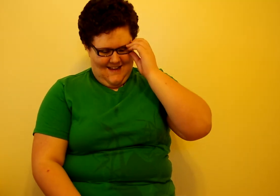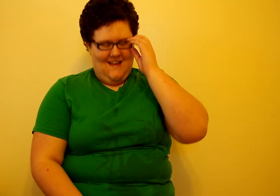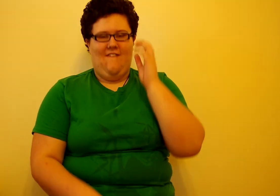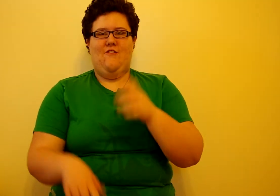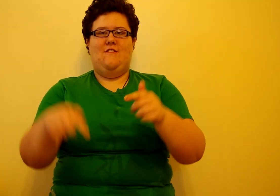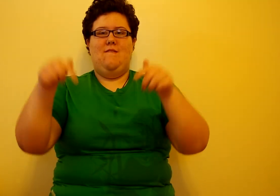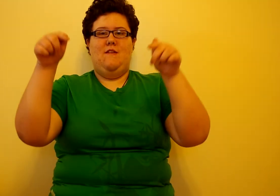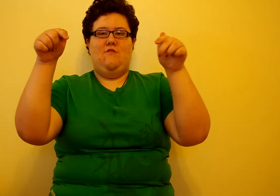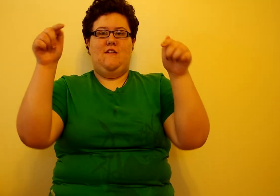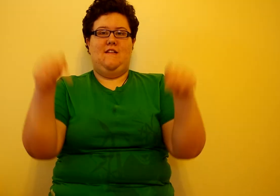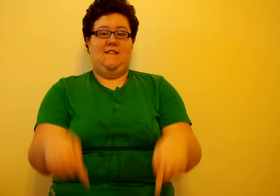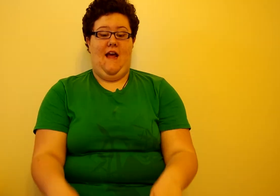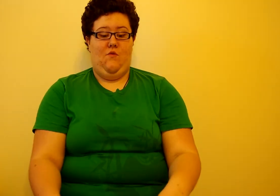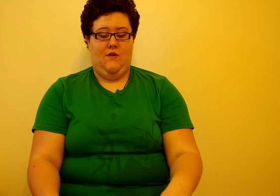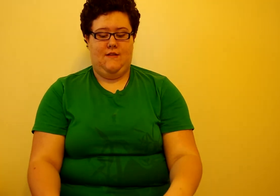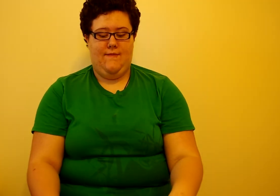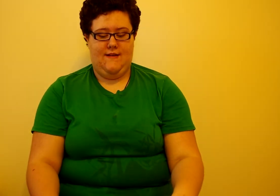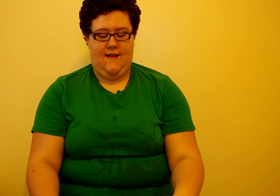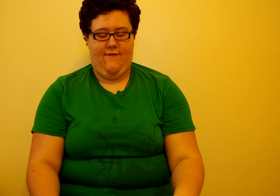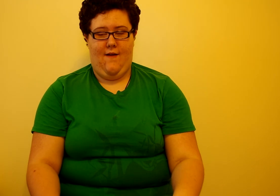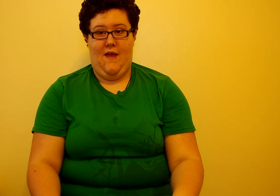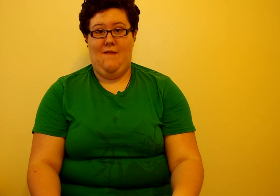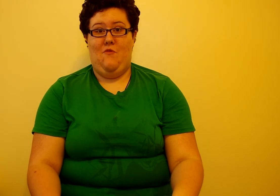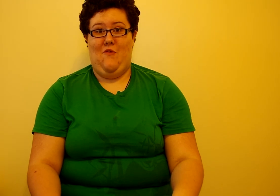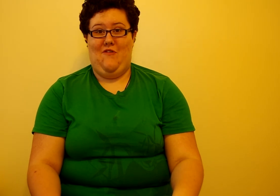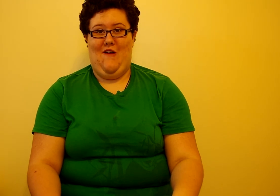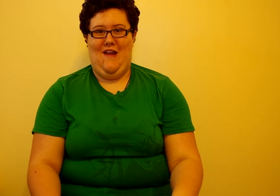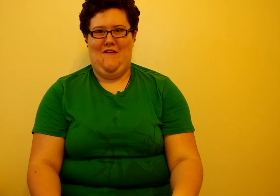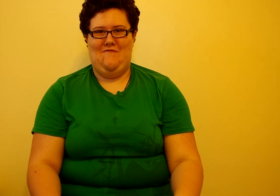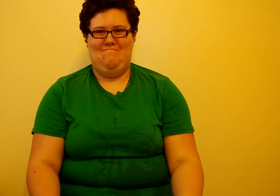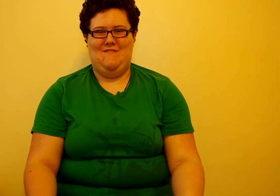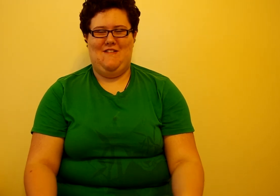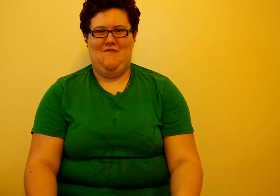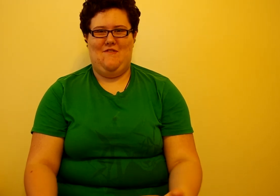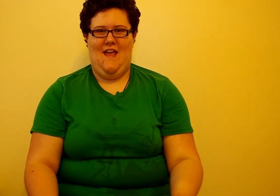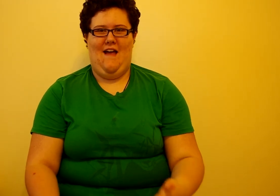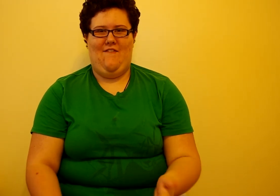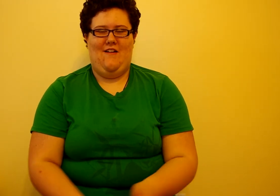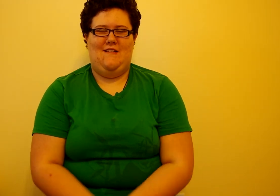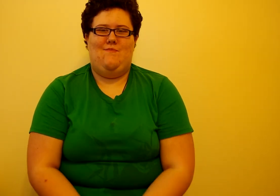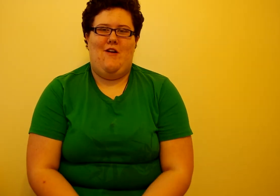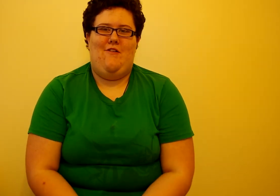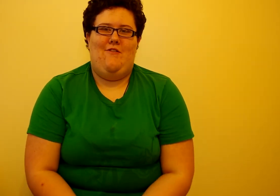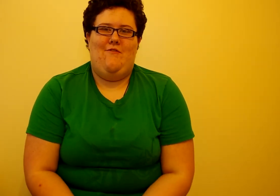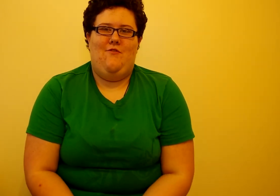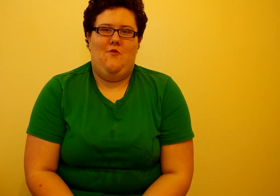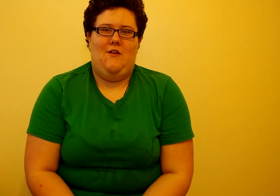If you see me looking down, it's because I've got paperwork right here. So yeah, I've got it spread out on the floor a little